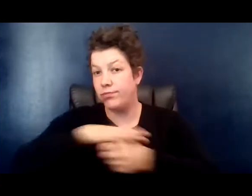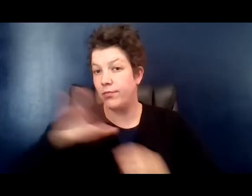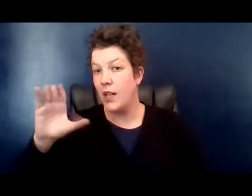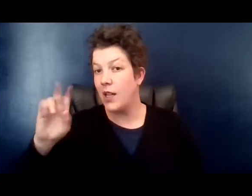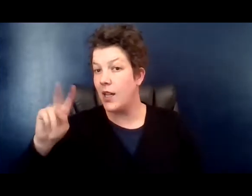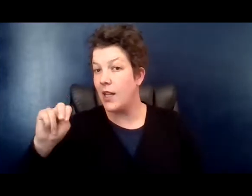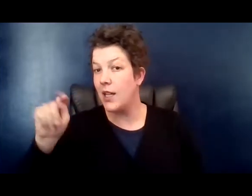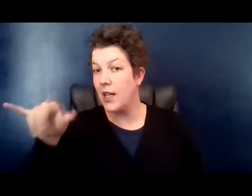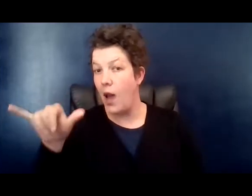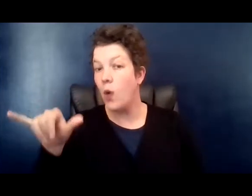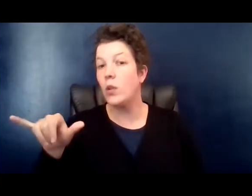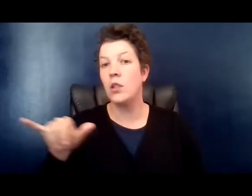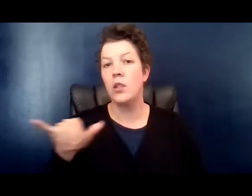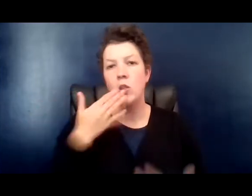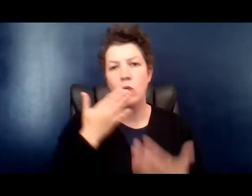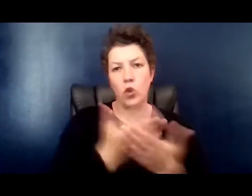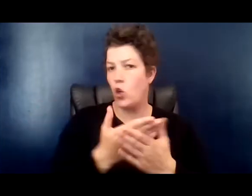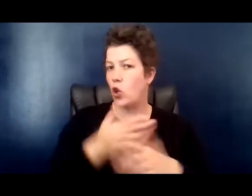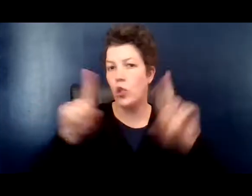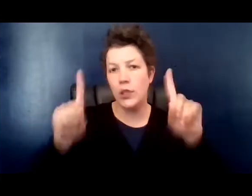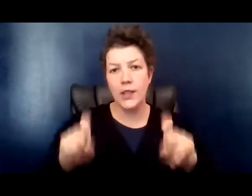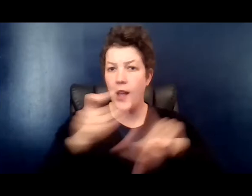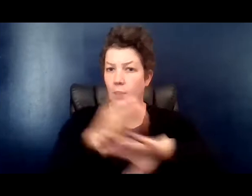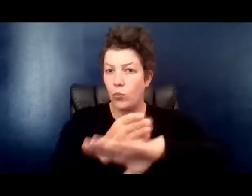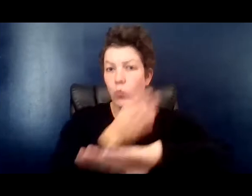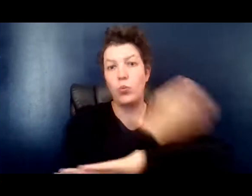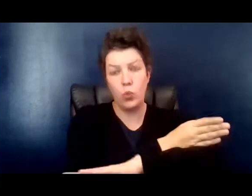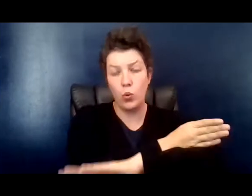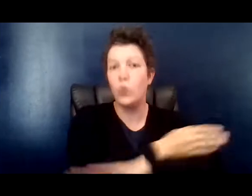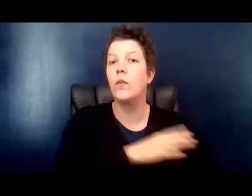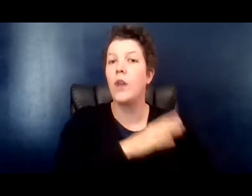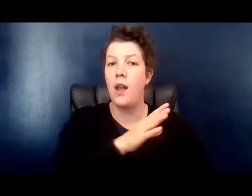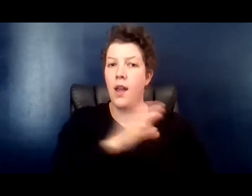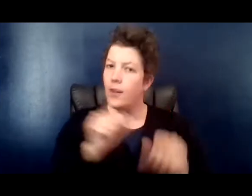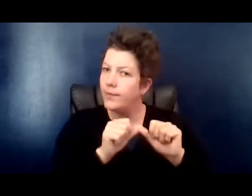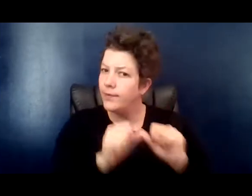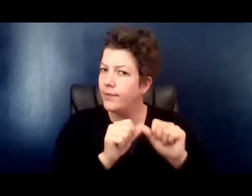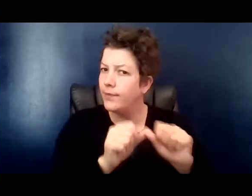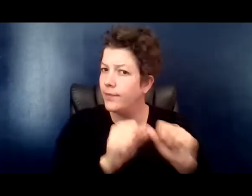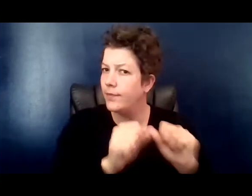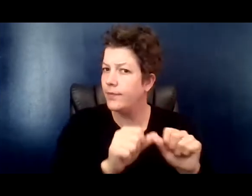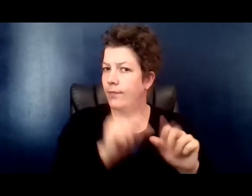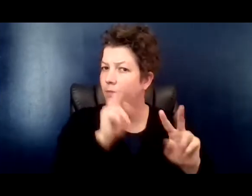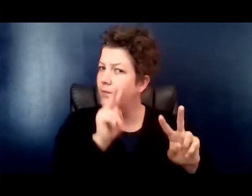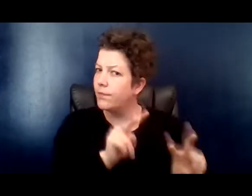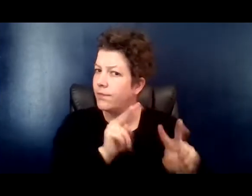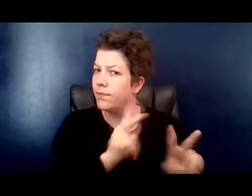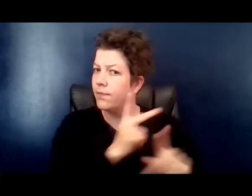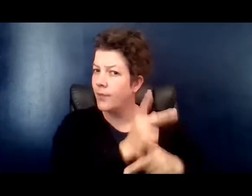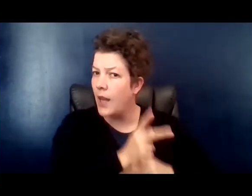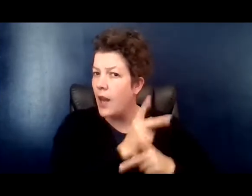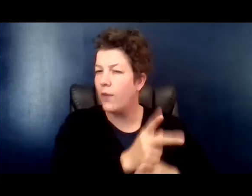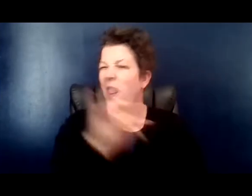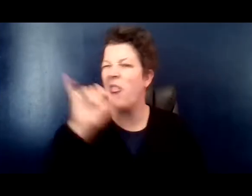the monitoring. All of these are really important going forward as we reopen. And because of this, we feel like